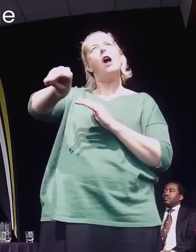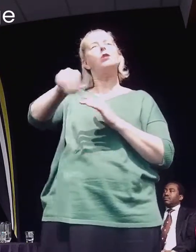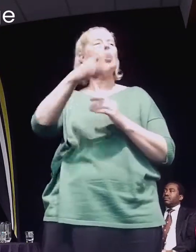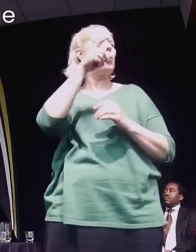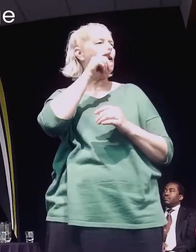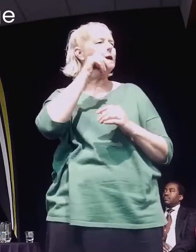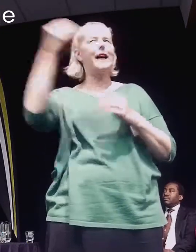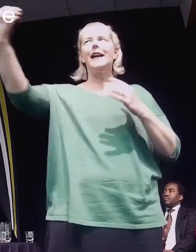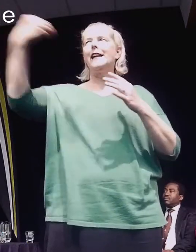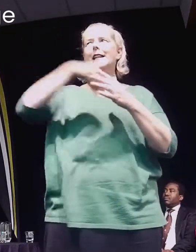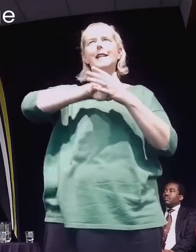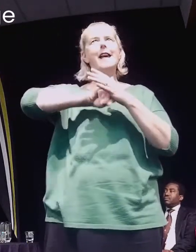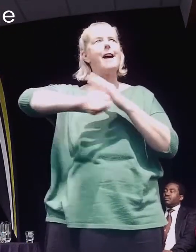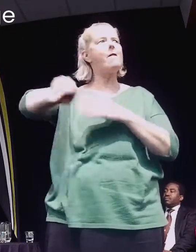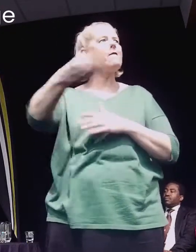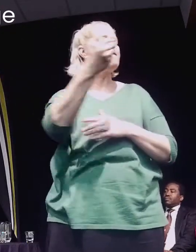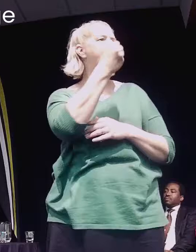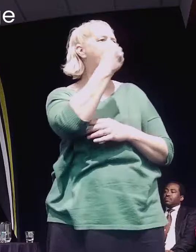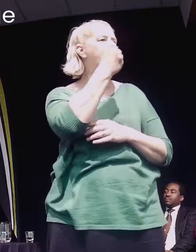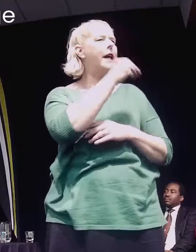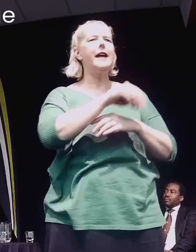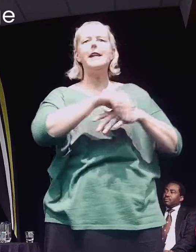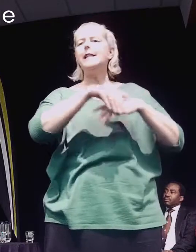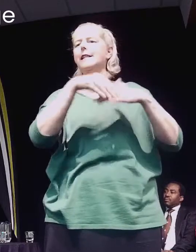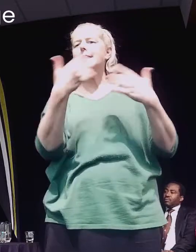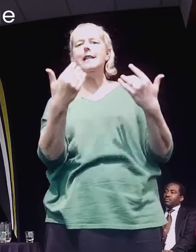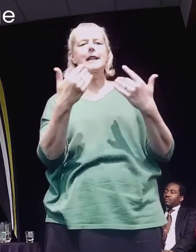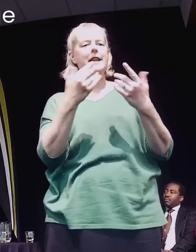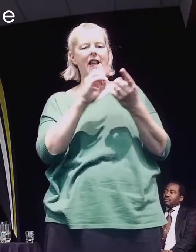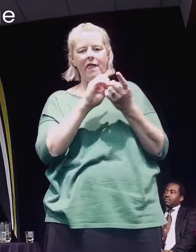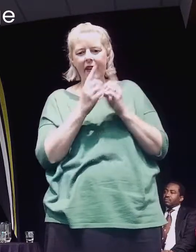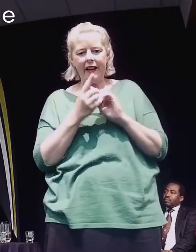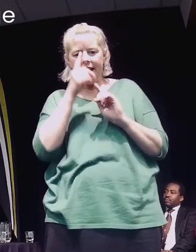in. That's my concern. And so making